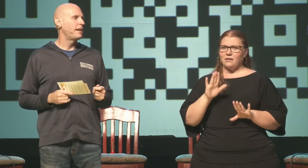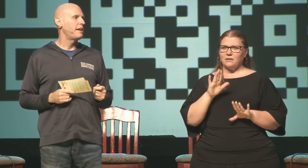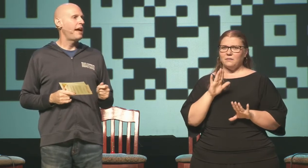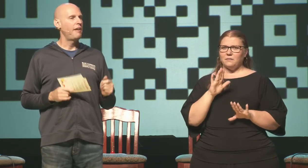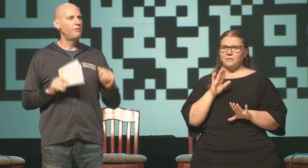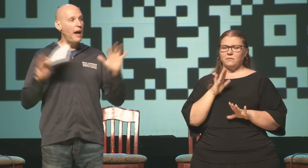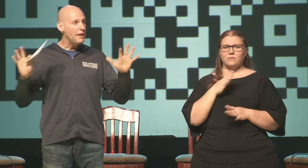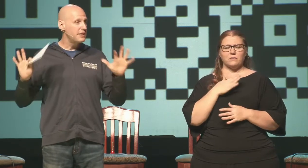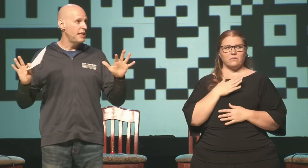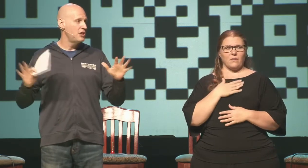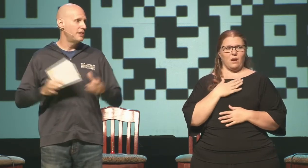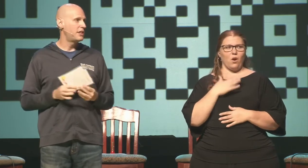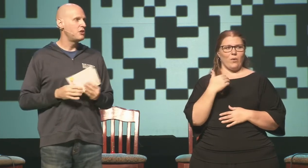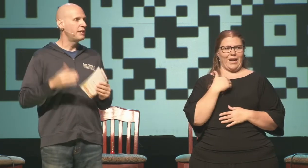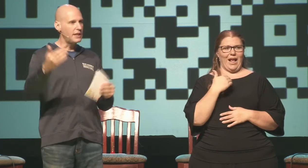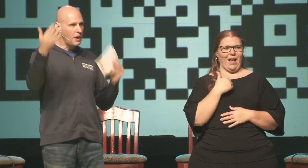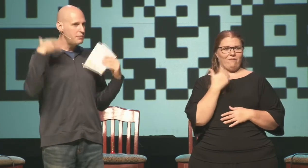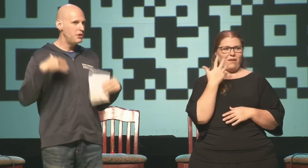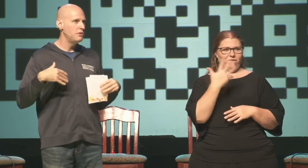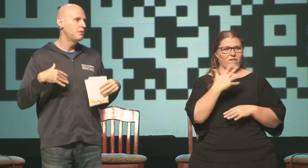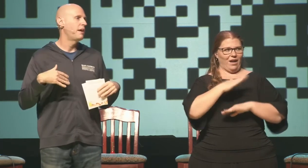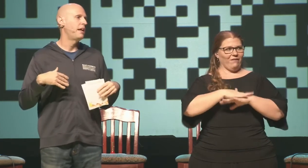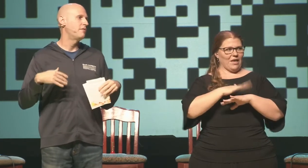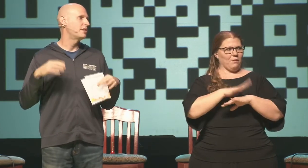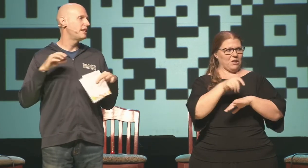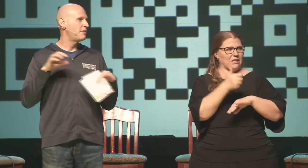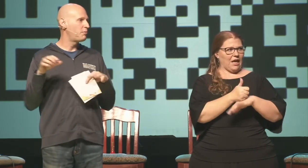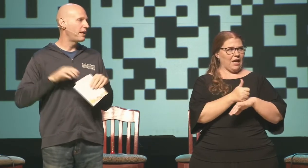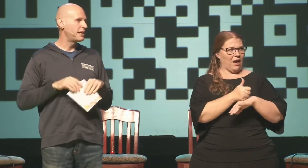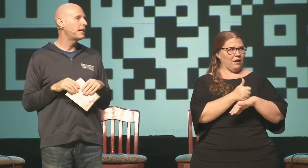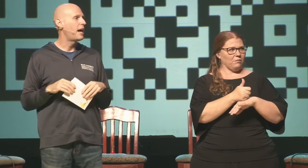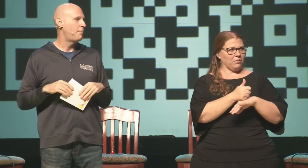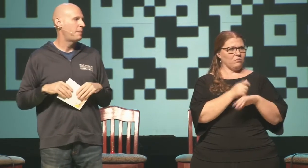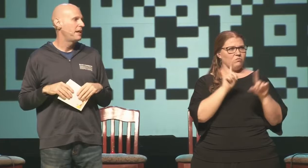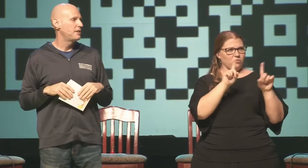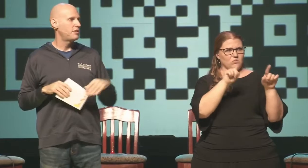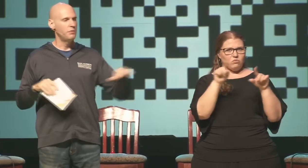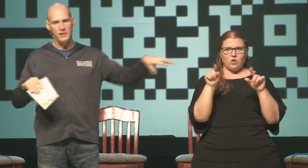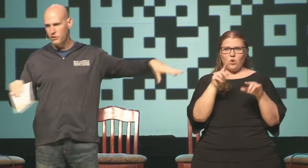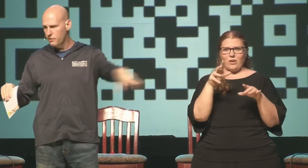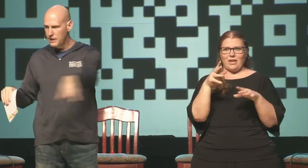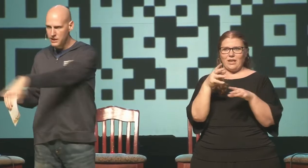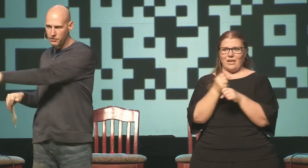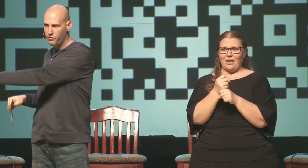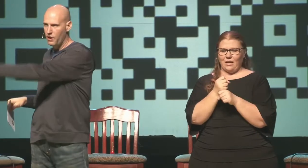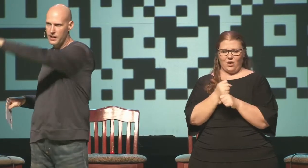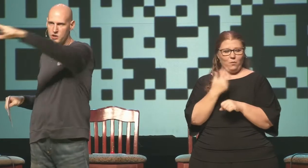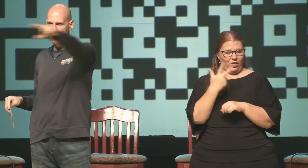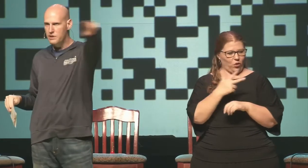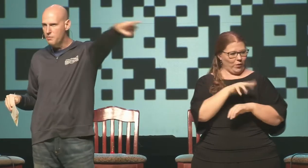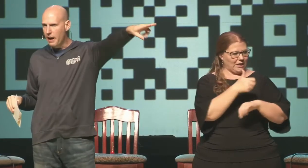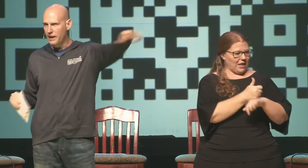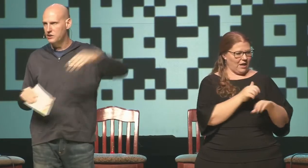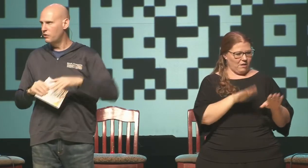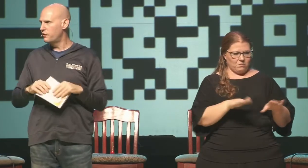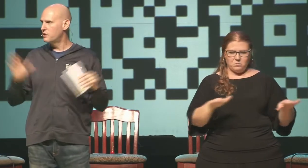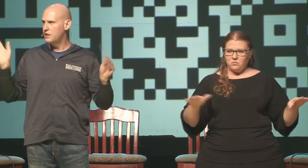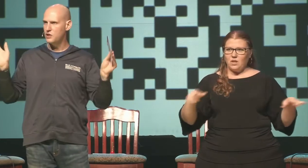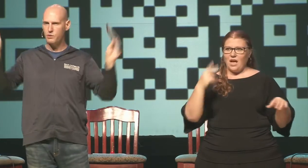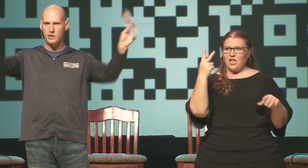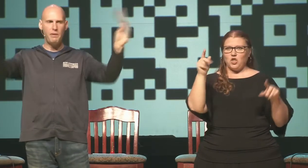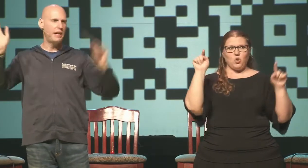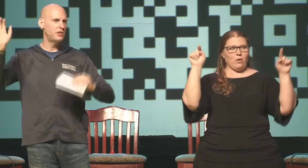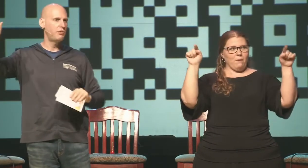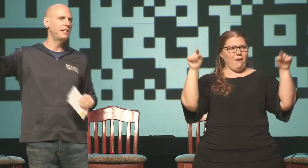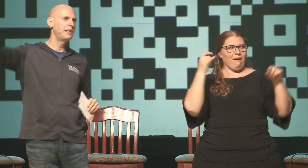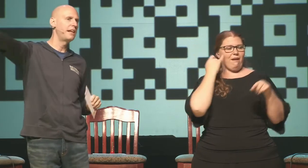We're going to have 5 stations that you can come to and receive the bread and the cup. So there'll be 3 in the front and 2 in the back. So if you're sitting